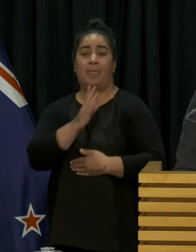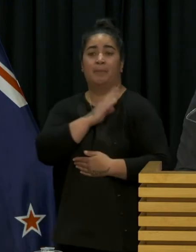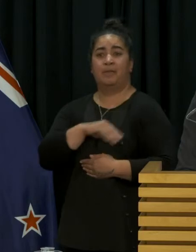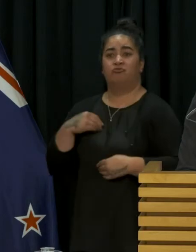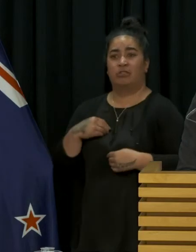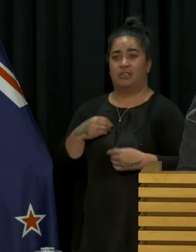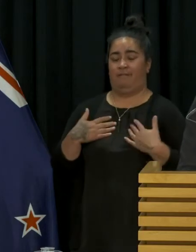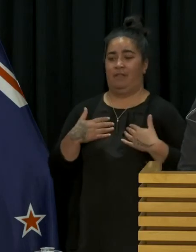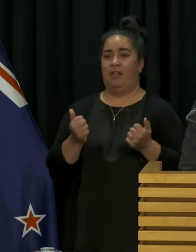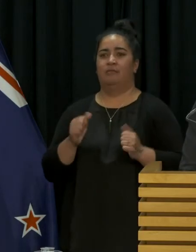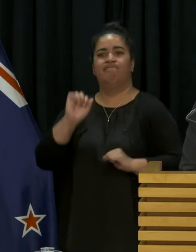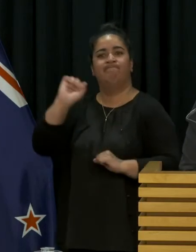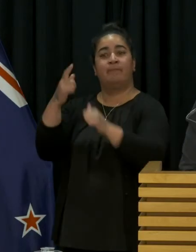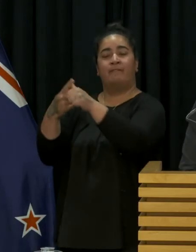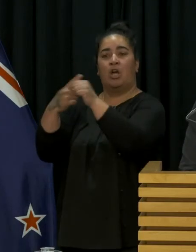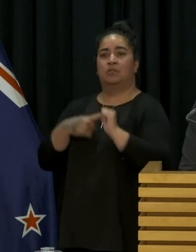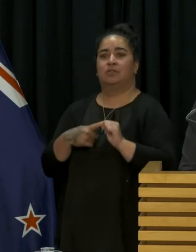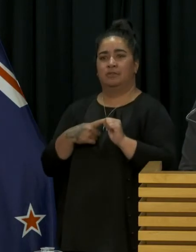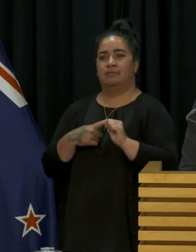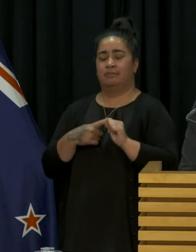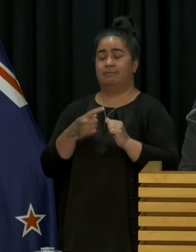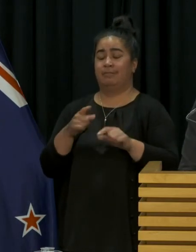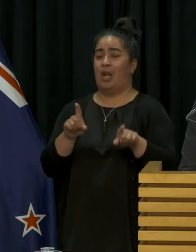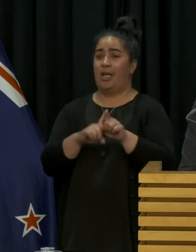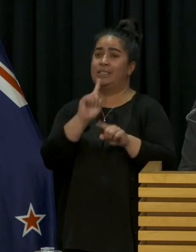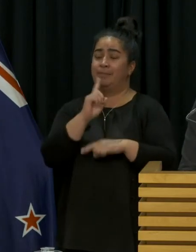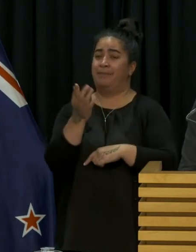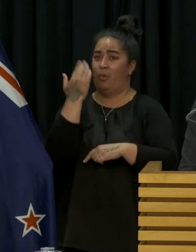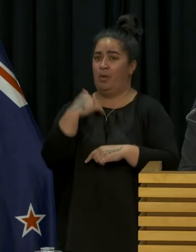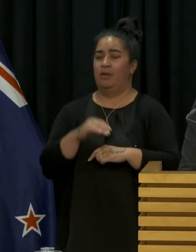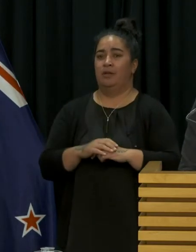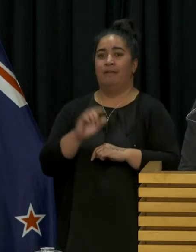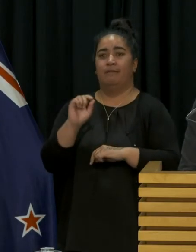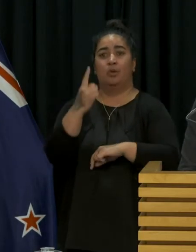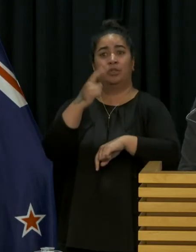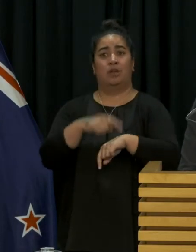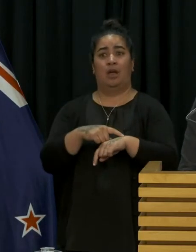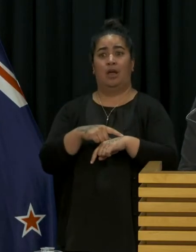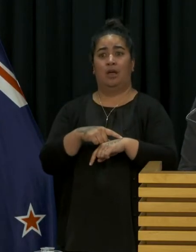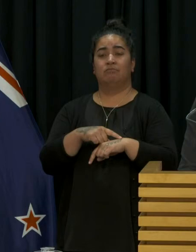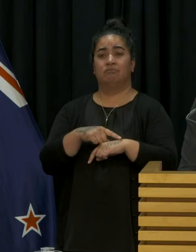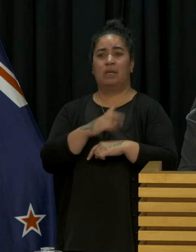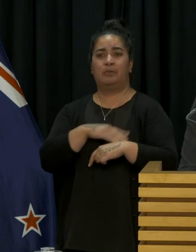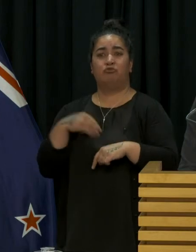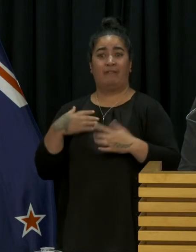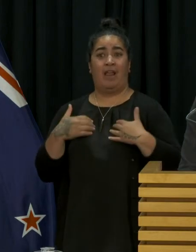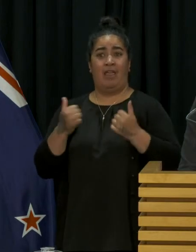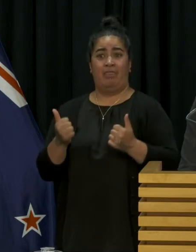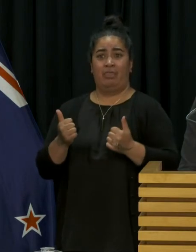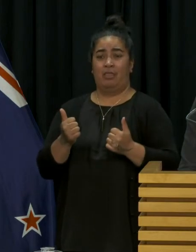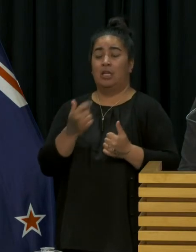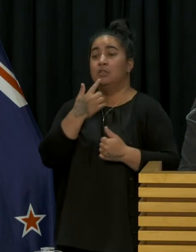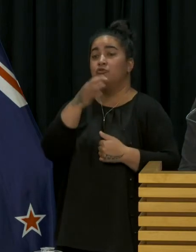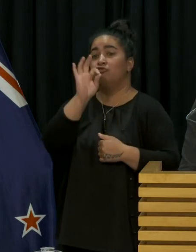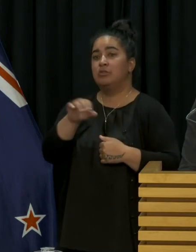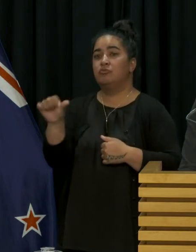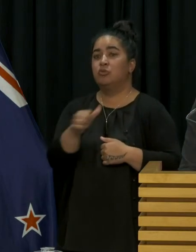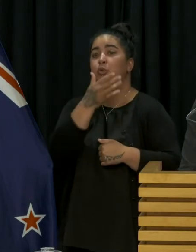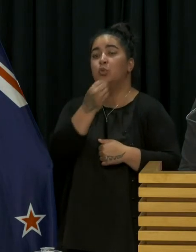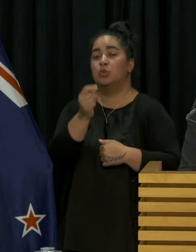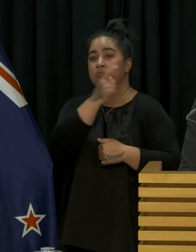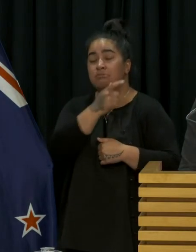advice appears, as I've said, the first time they made any suggestion of mask use that I can recall at level